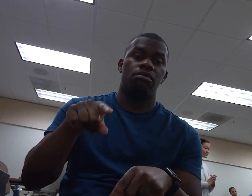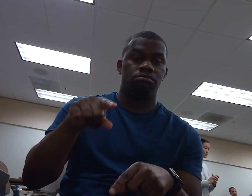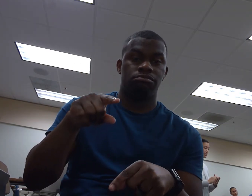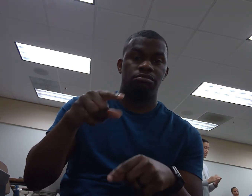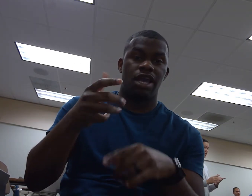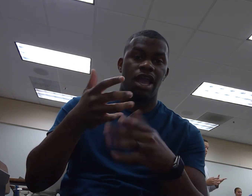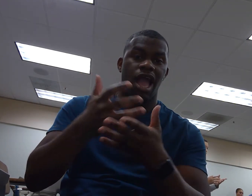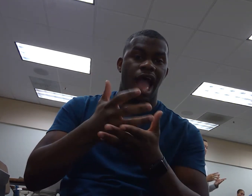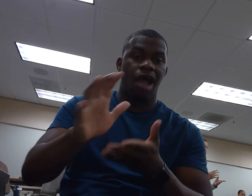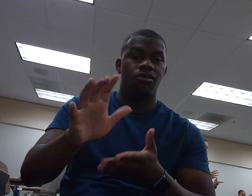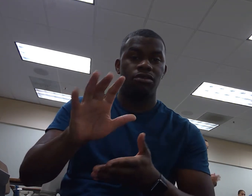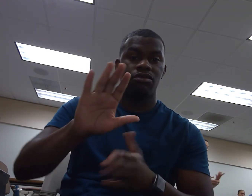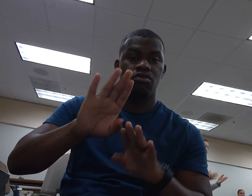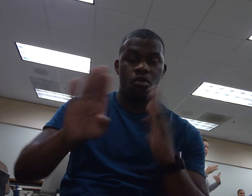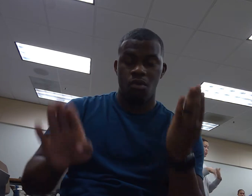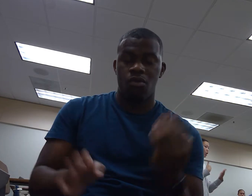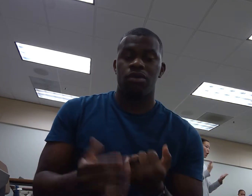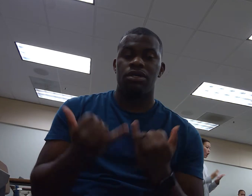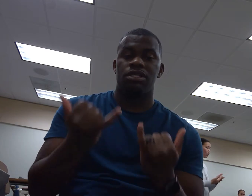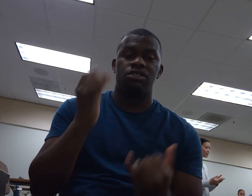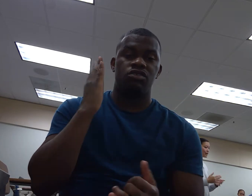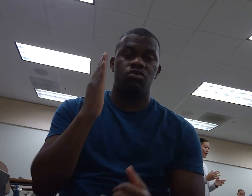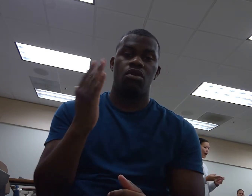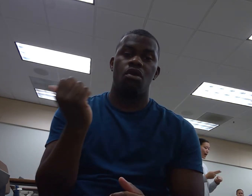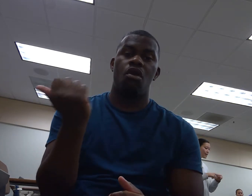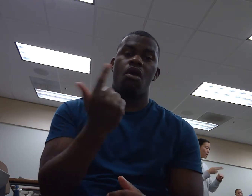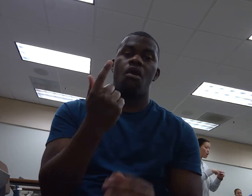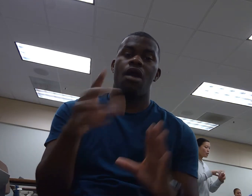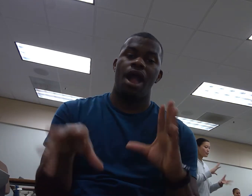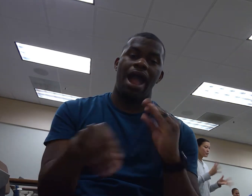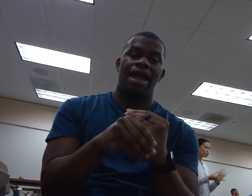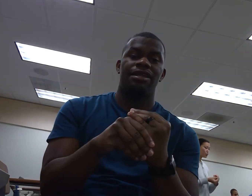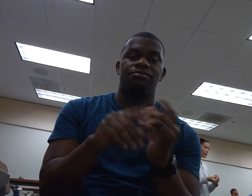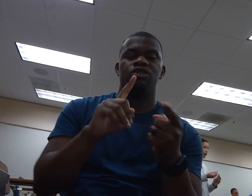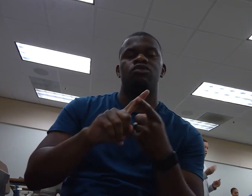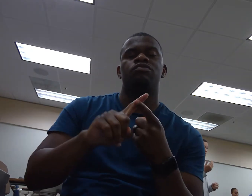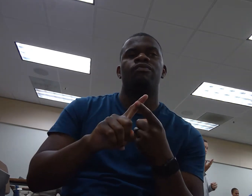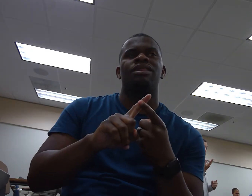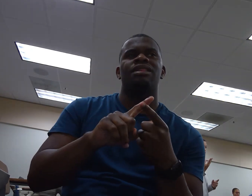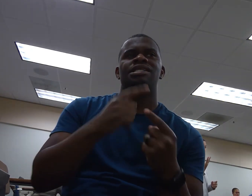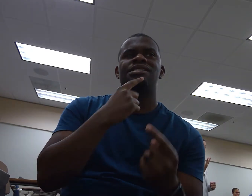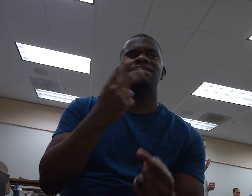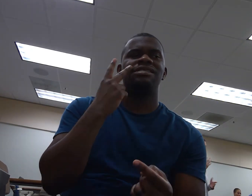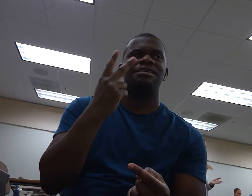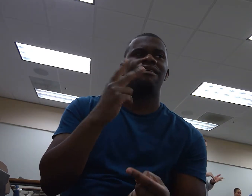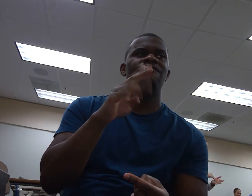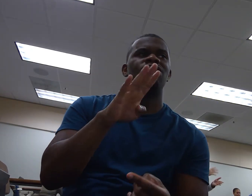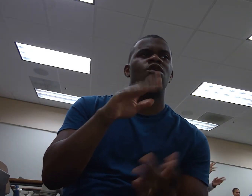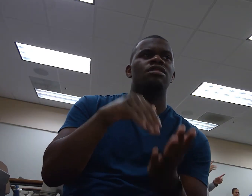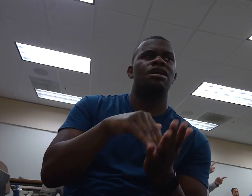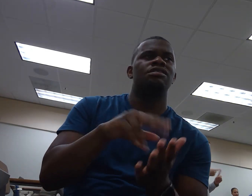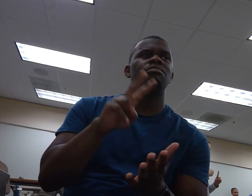And so this will all add up to, let's see, 4,000 plus 2,000 is 6,000 plus 12,000 is